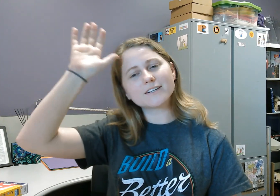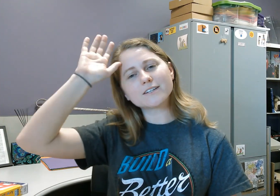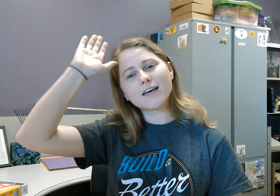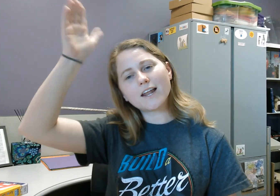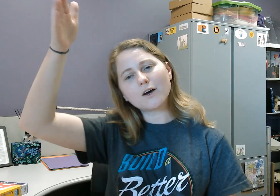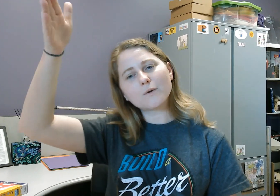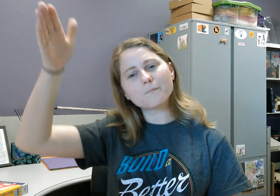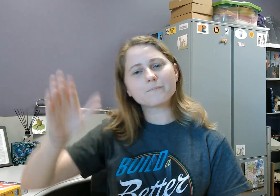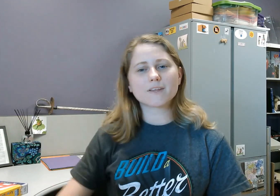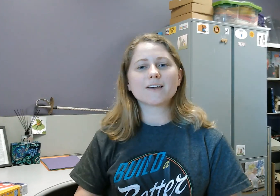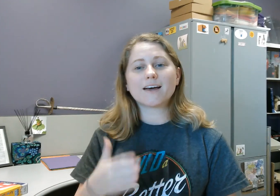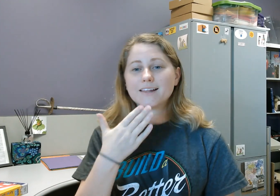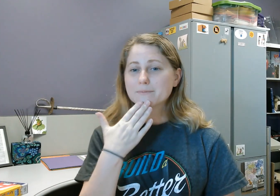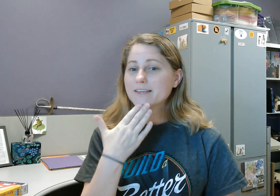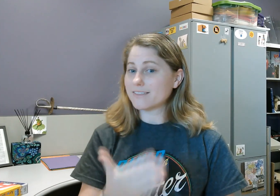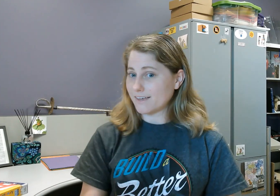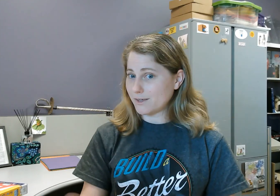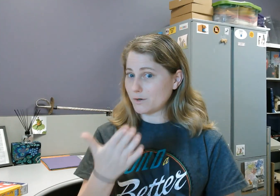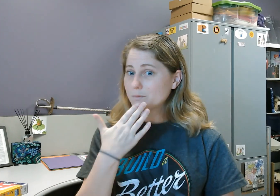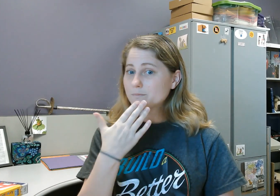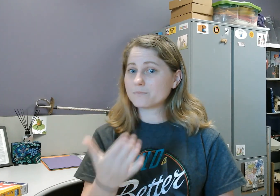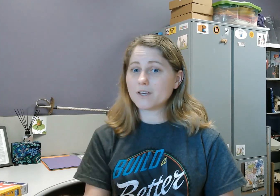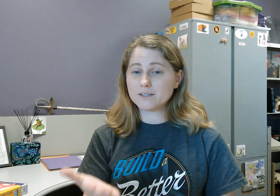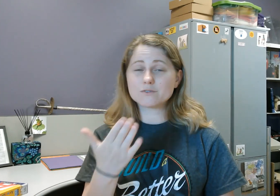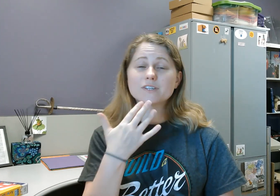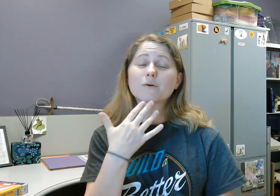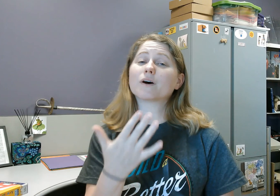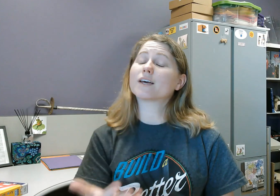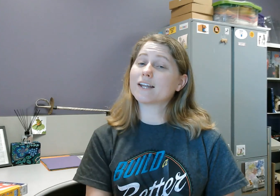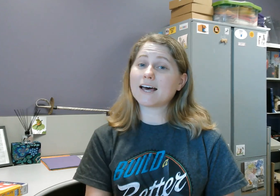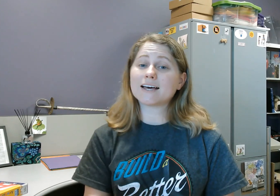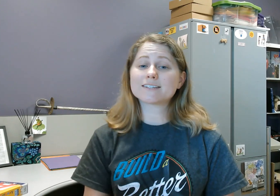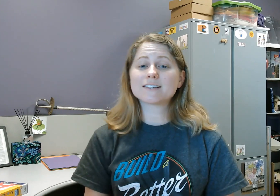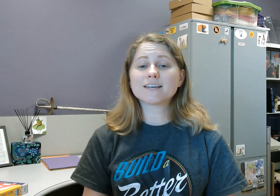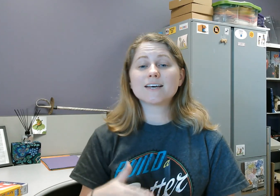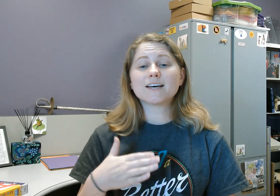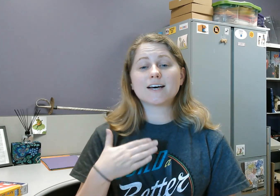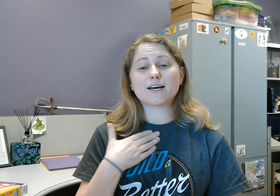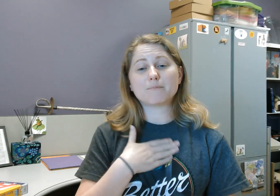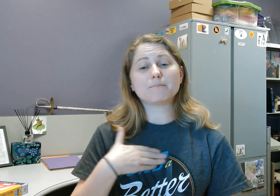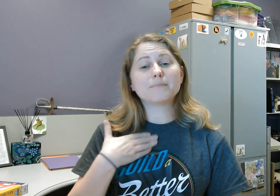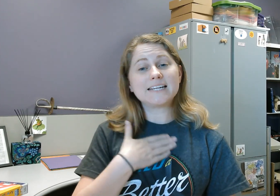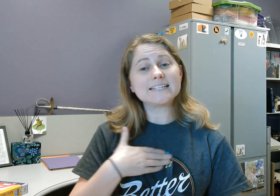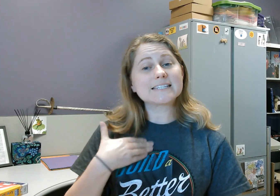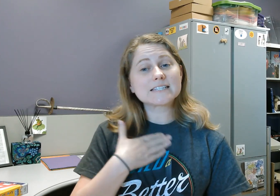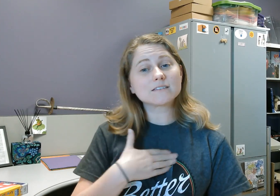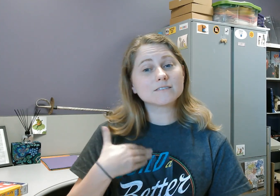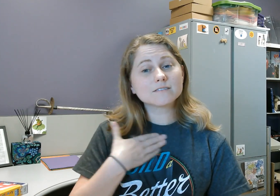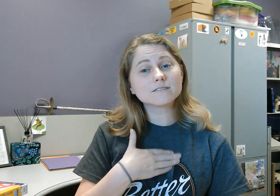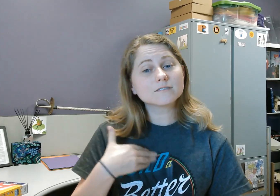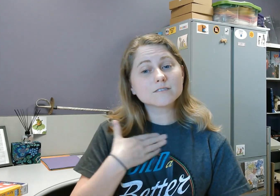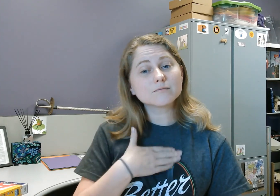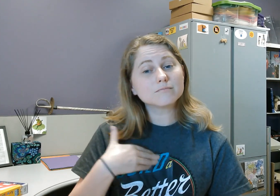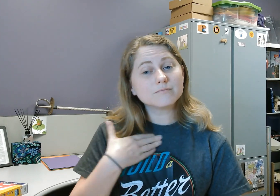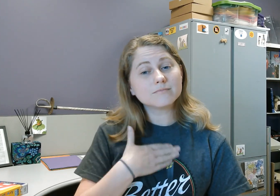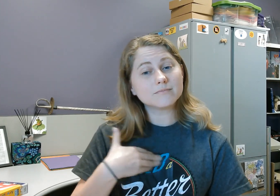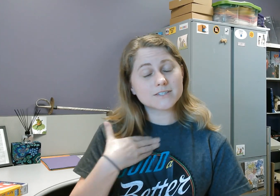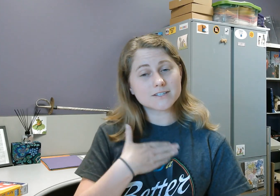end. Hello. I like my thank you. I use that one a lot. Please. It's just